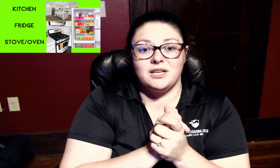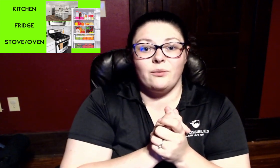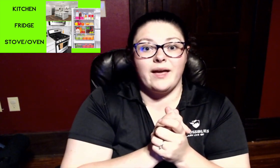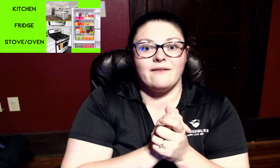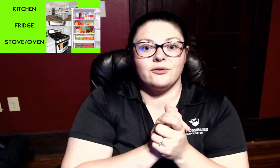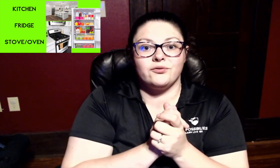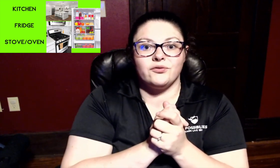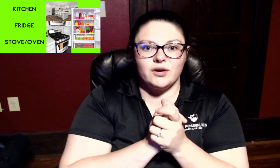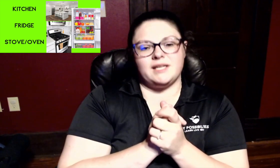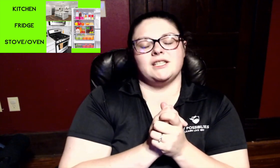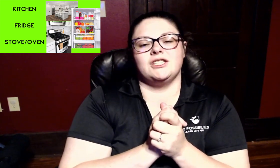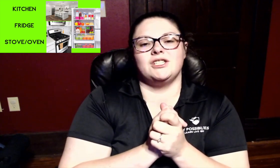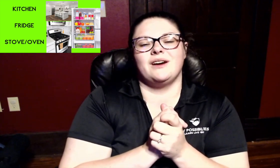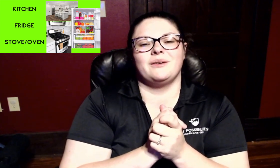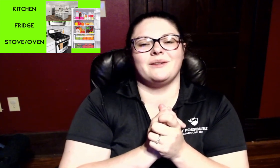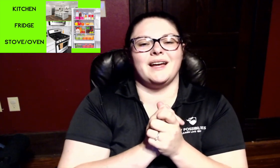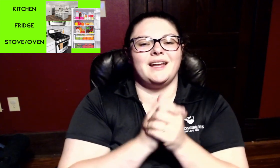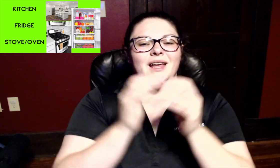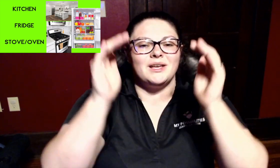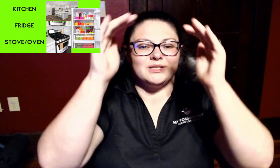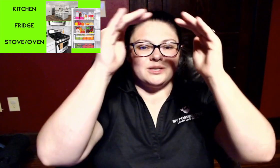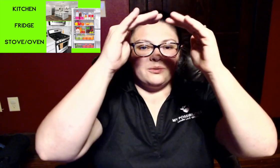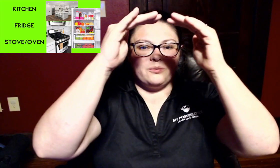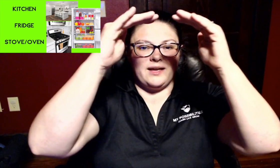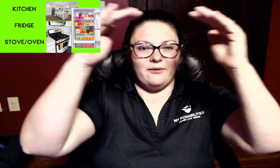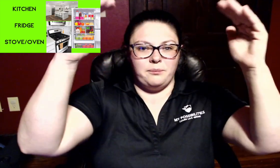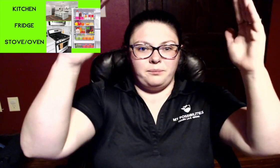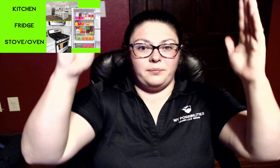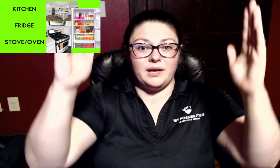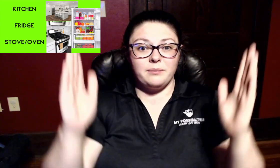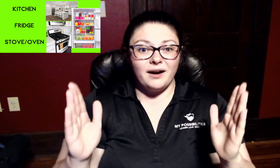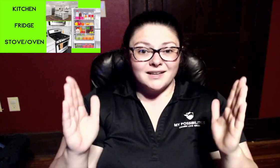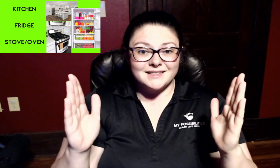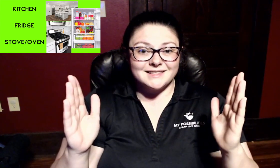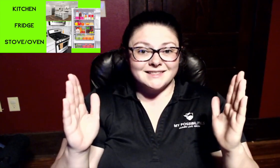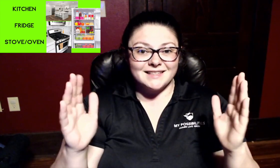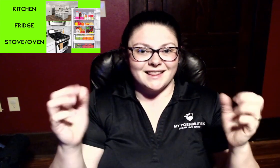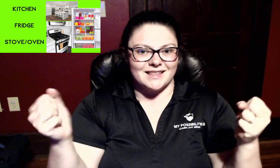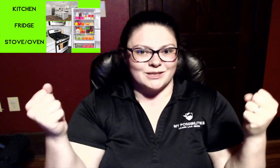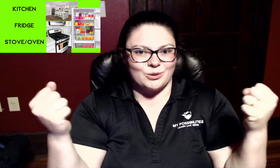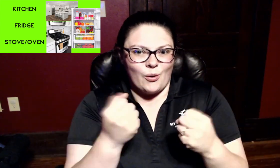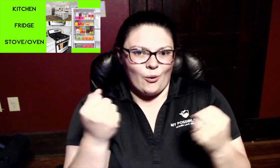we have a fridge, right? So we have a big box that's cold.